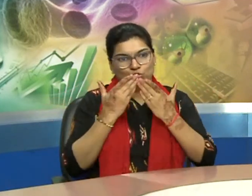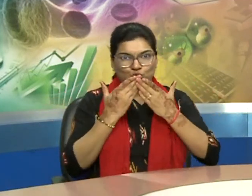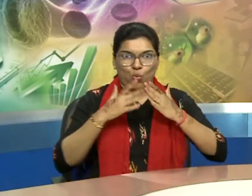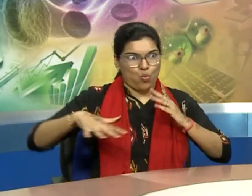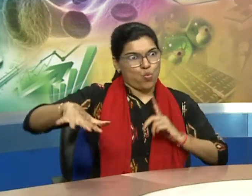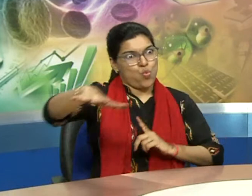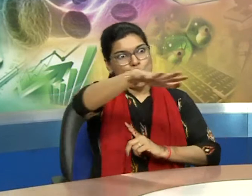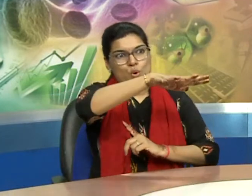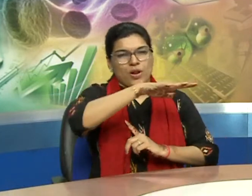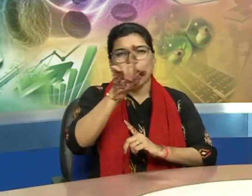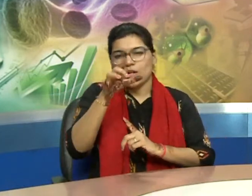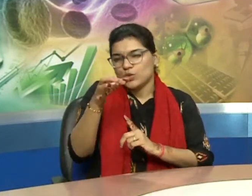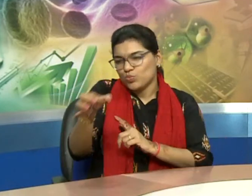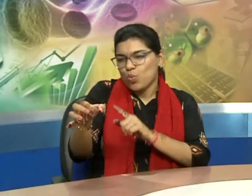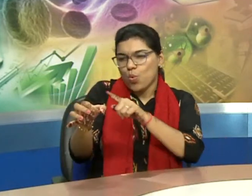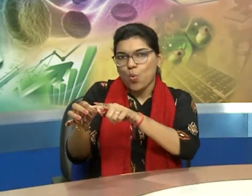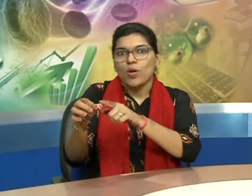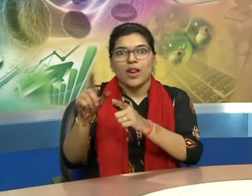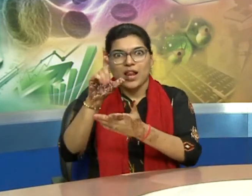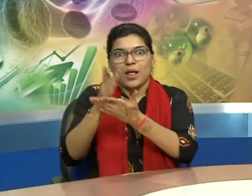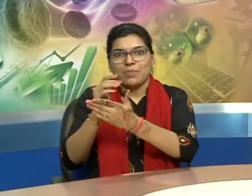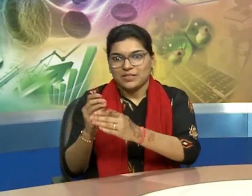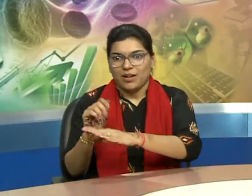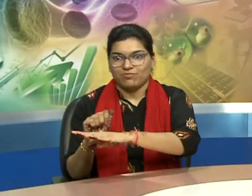physical facilities such as